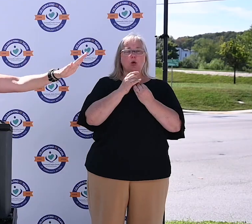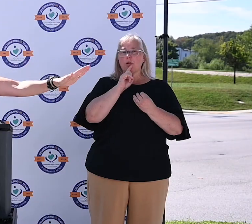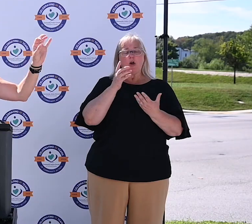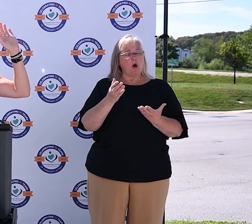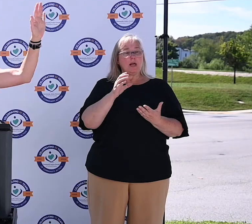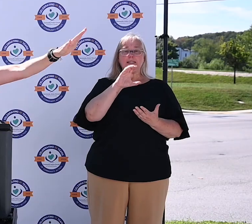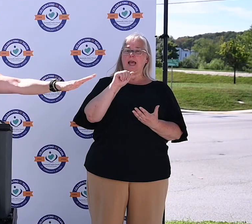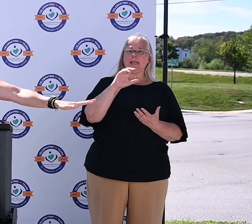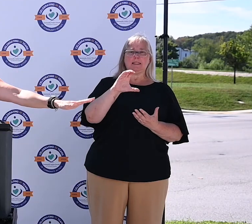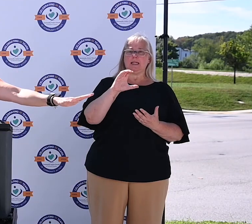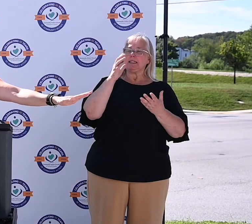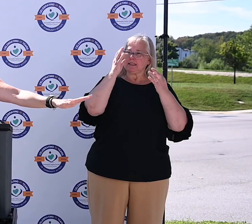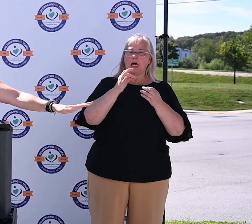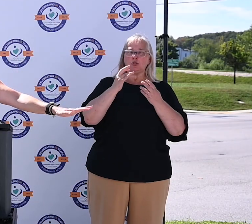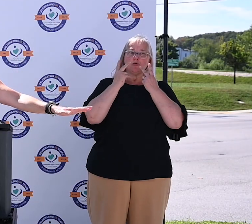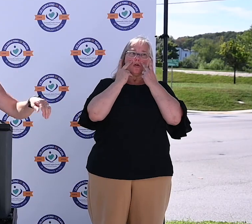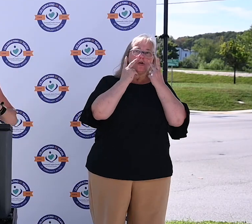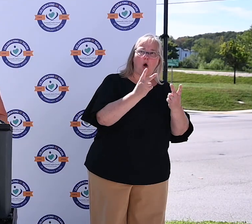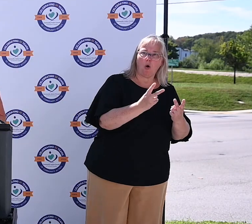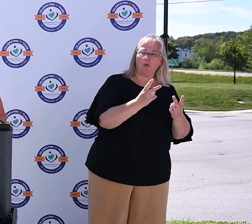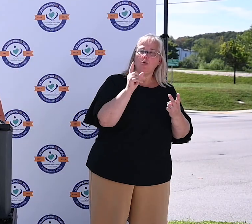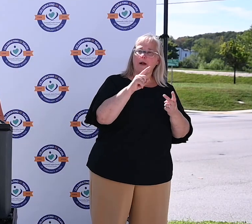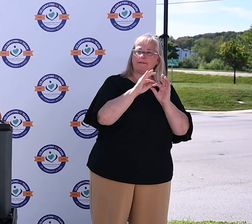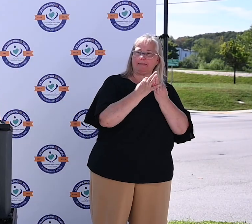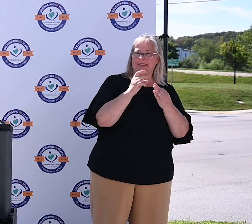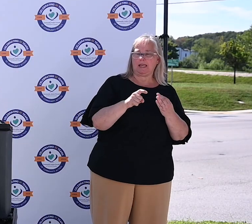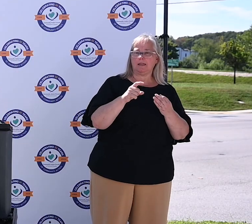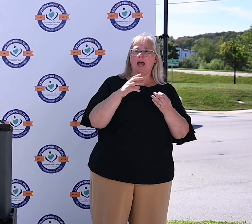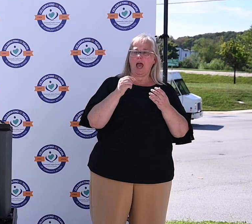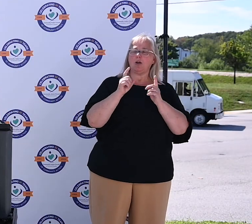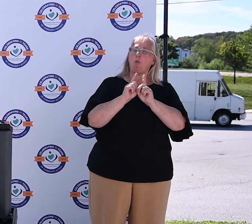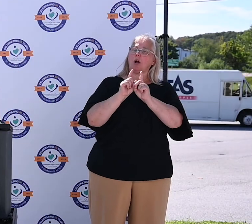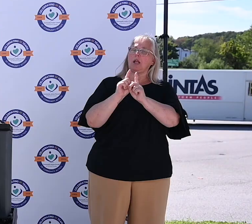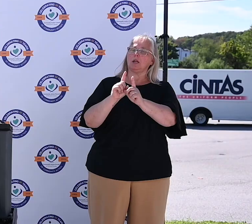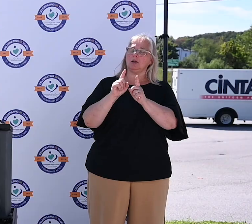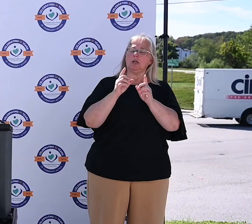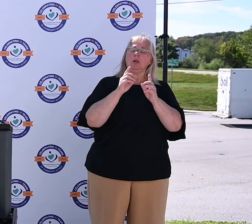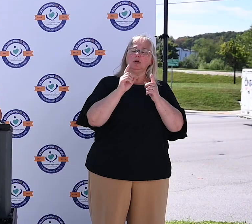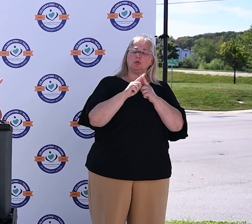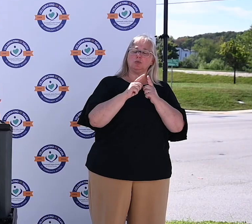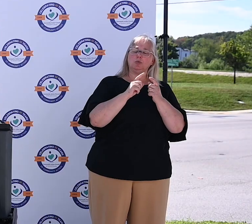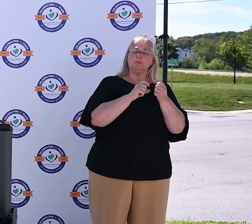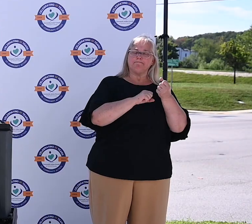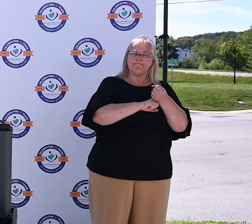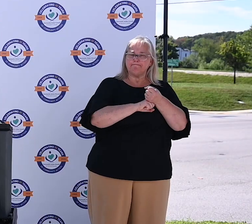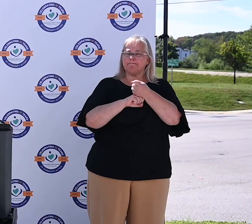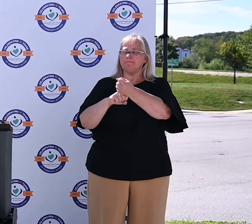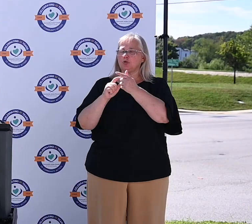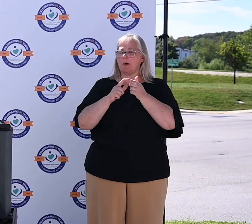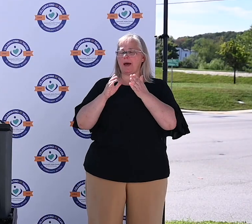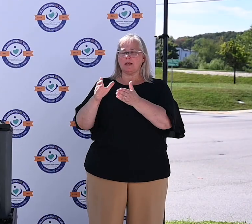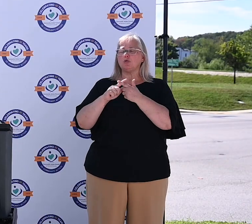CAC has decided to go to where families need us, and walking alongside them to the path of stability. To effectively